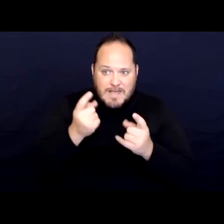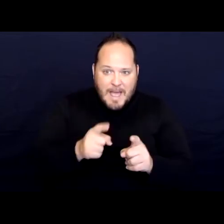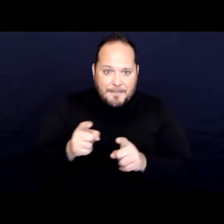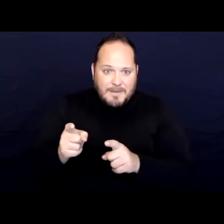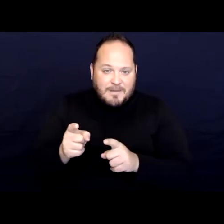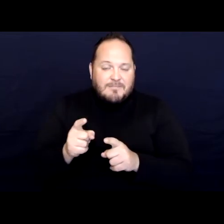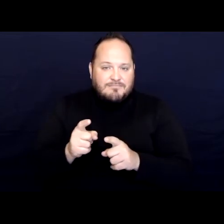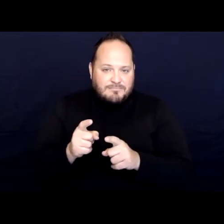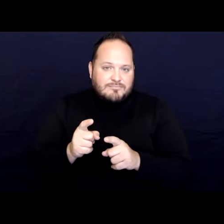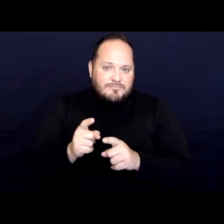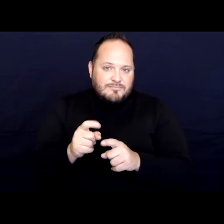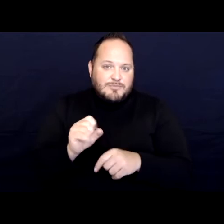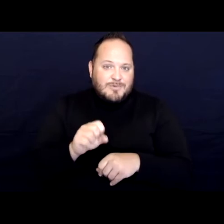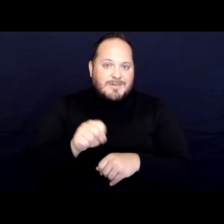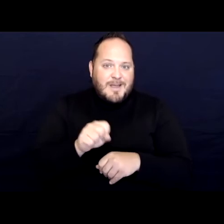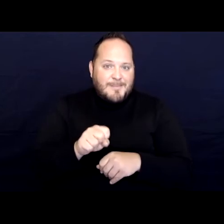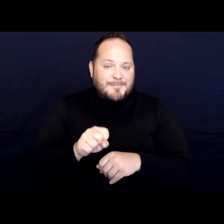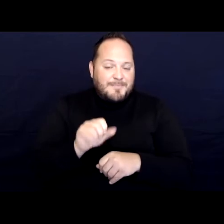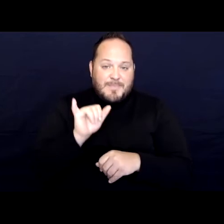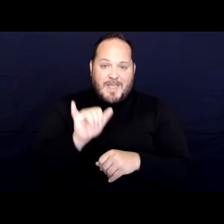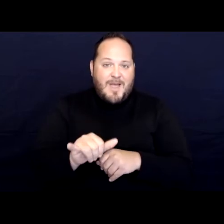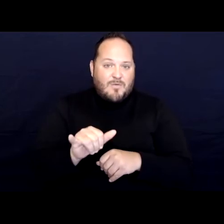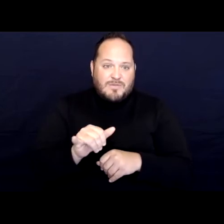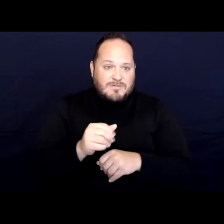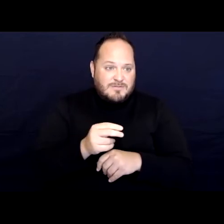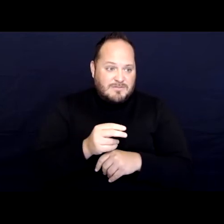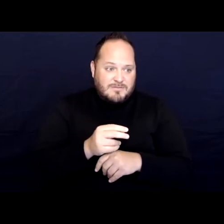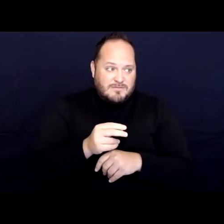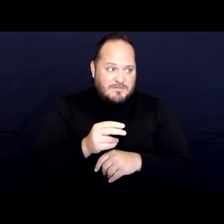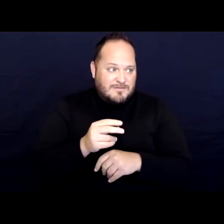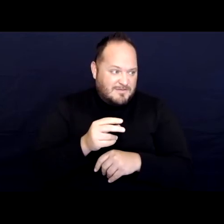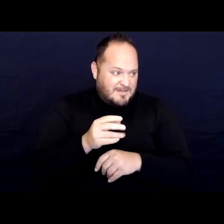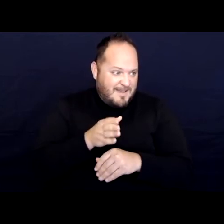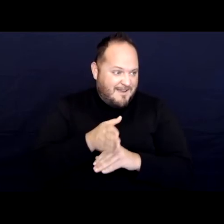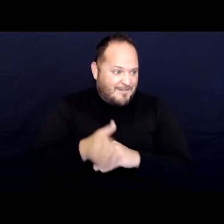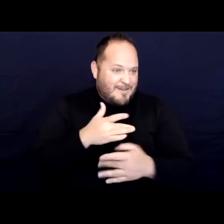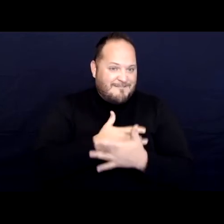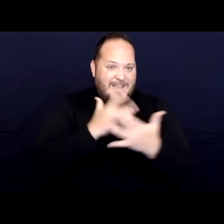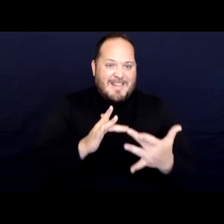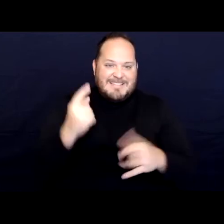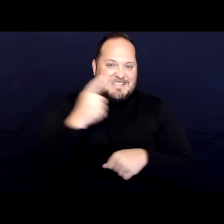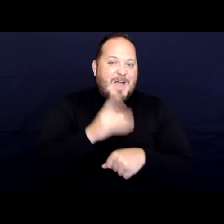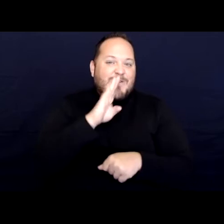and so yeah, so that was like right after Valentine's Day. I'll never forget that.